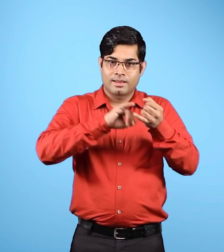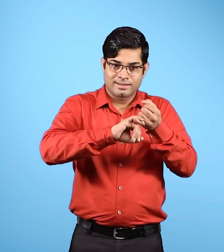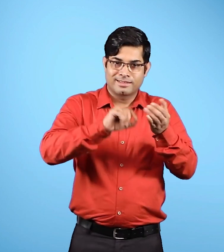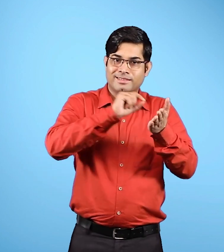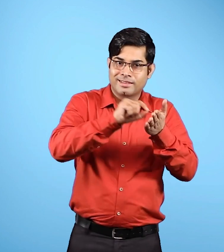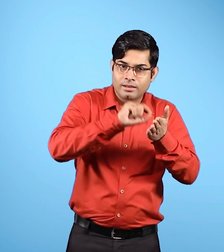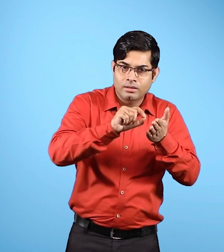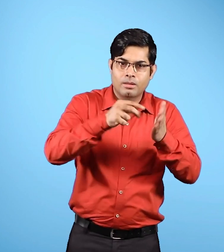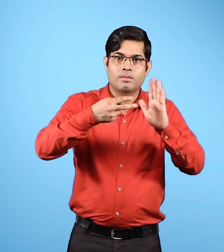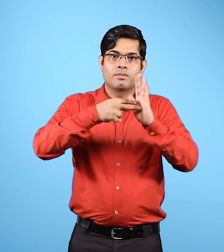Decipherment.